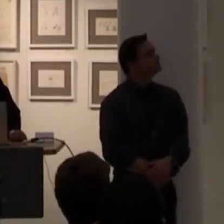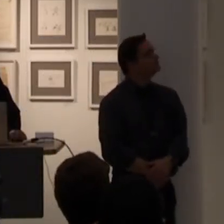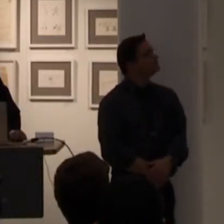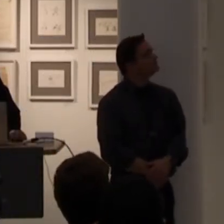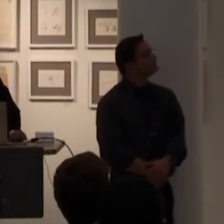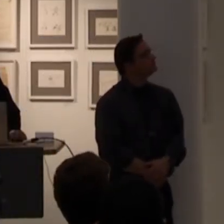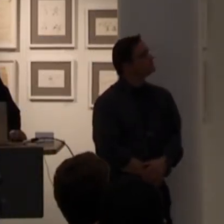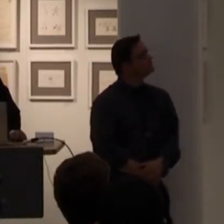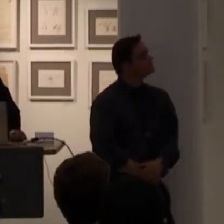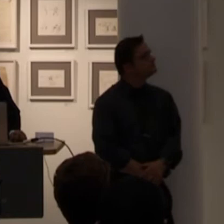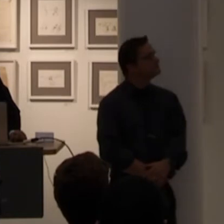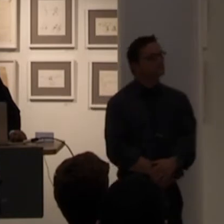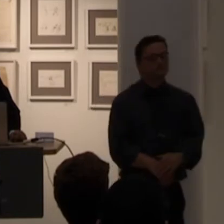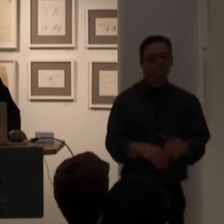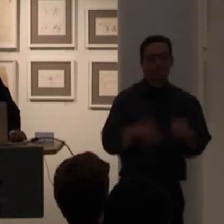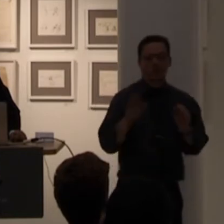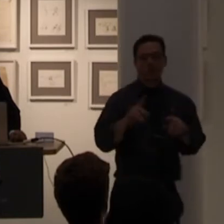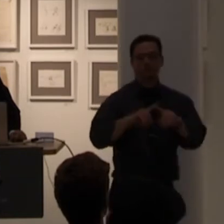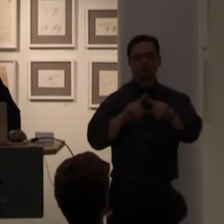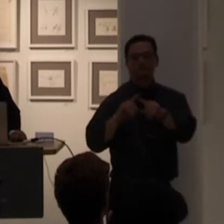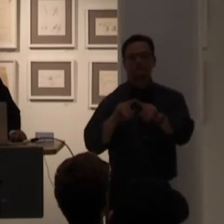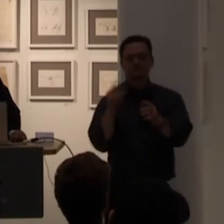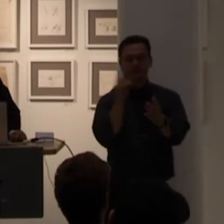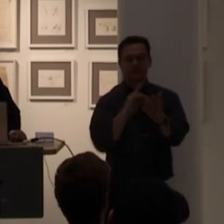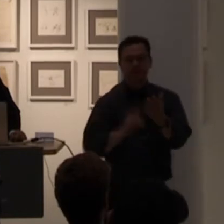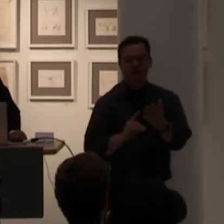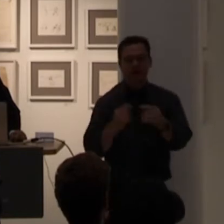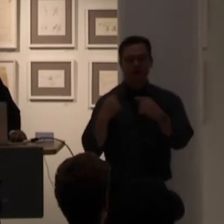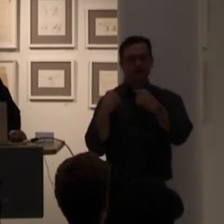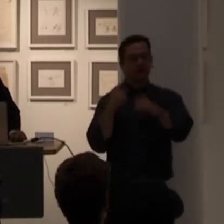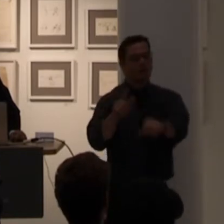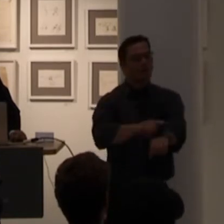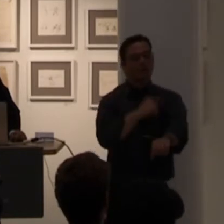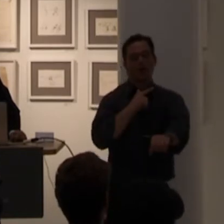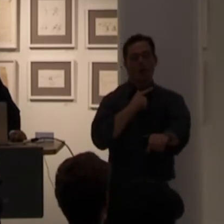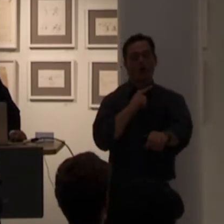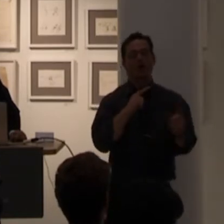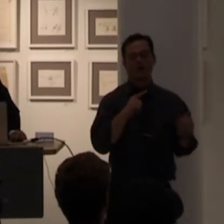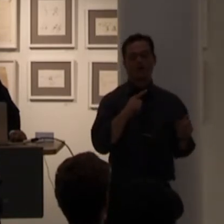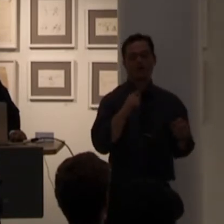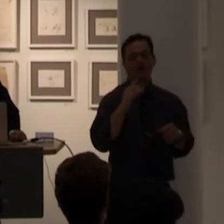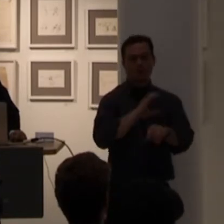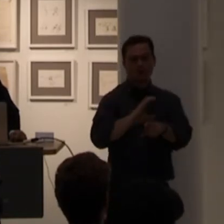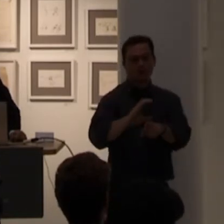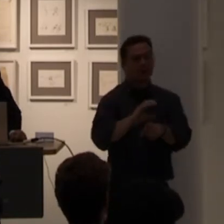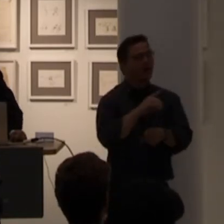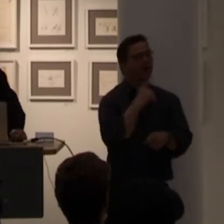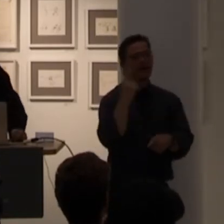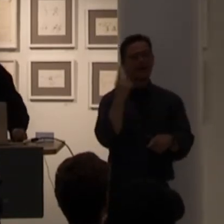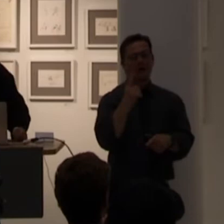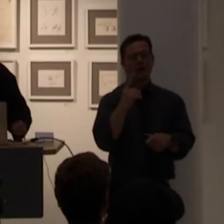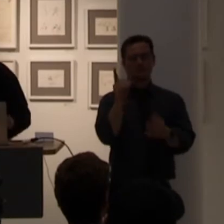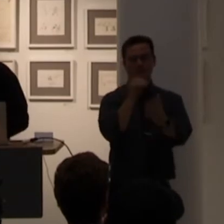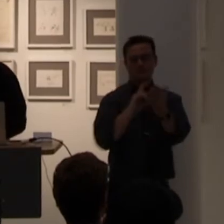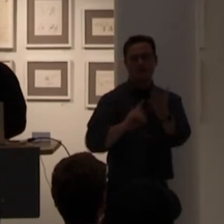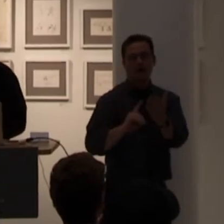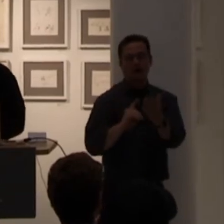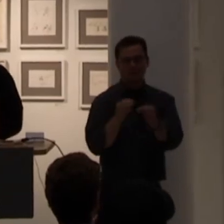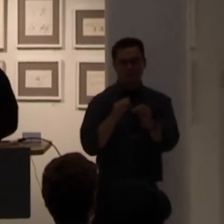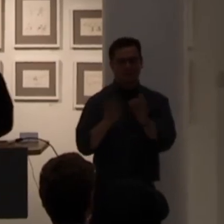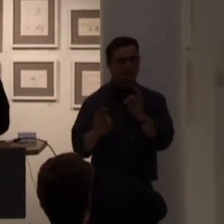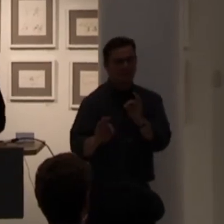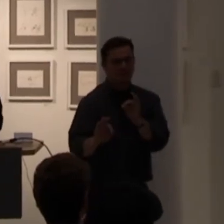In the dazzling array of designs he produced over a long career, Nico Magistrati always made designs which were